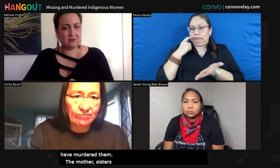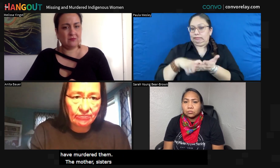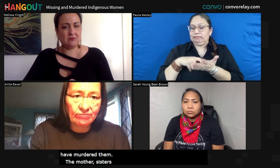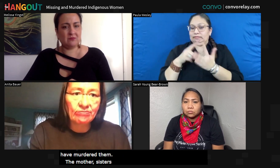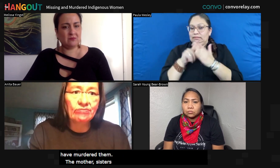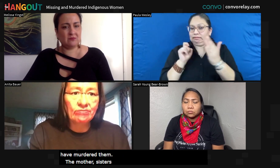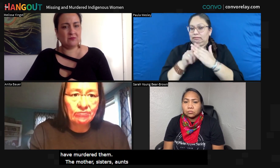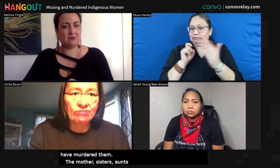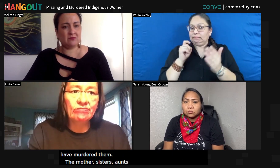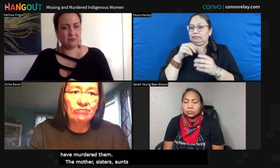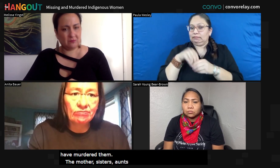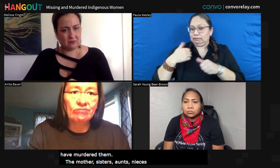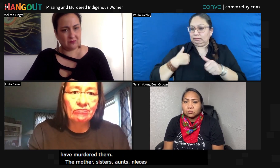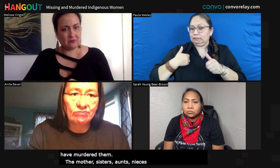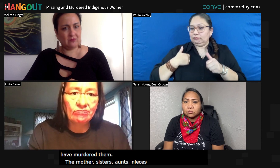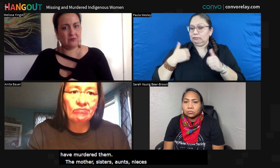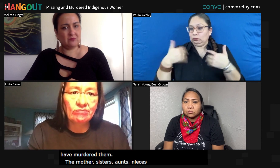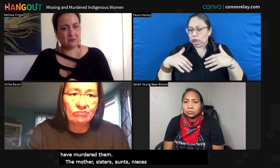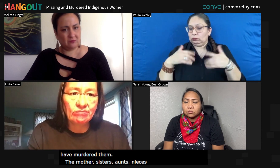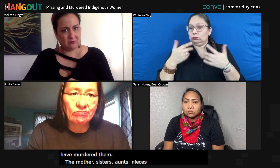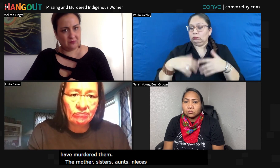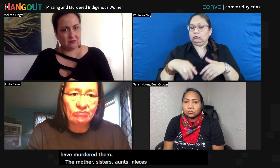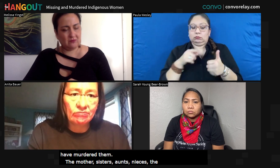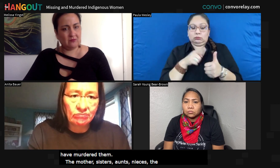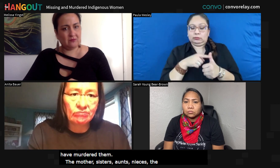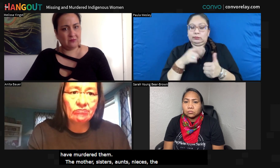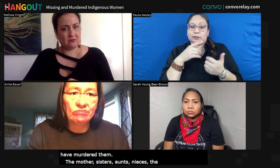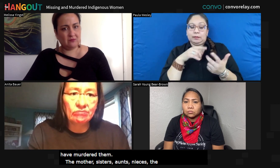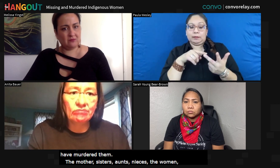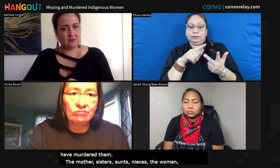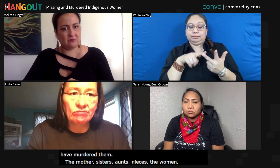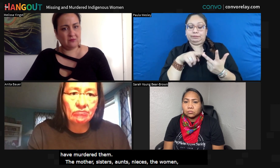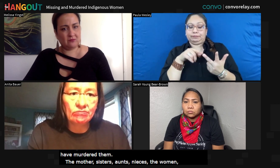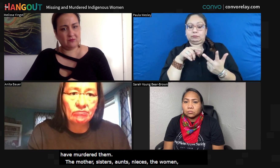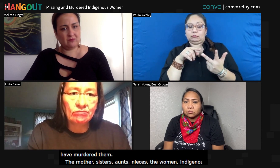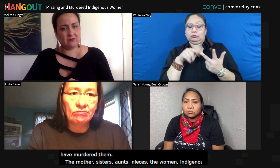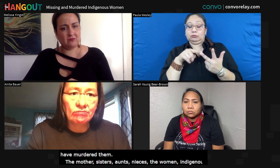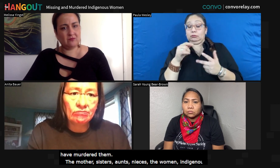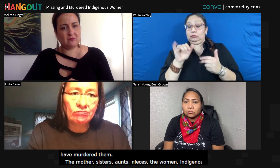women, we notice they are missing quite a bit in Canada.